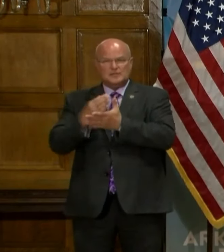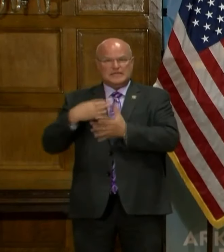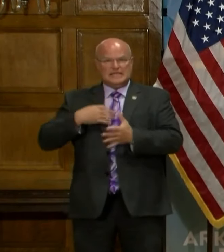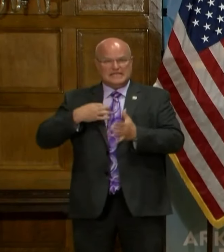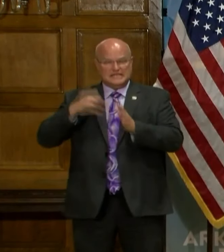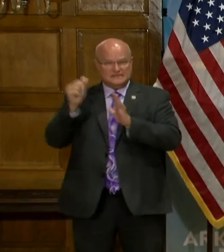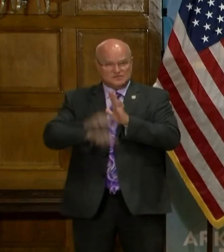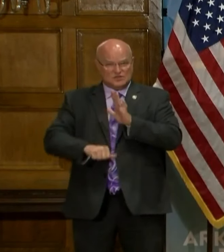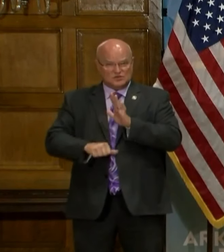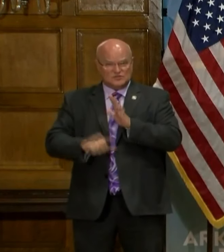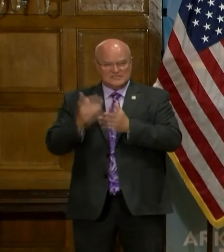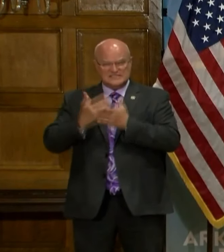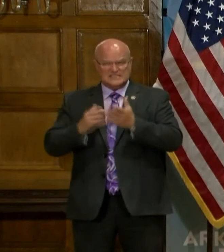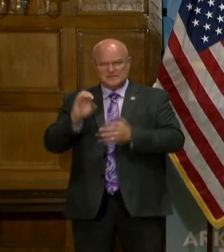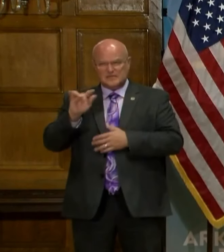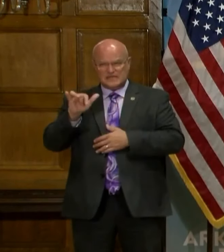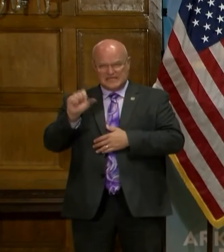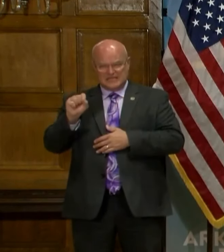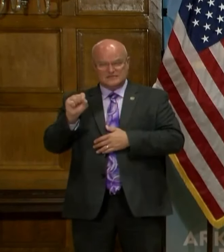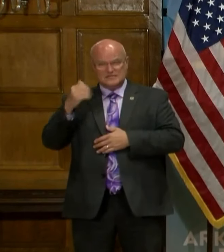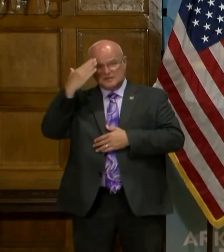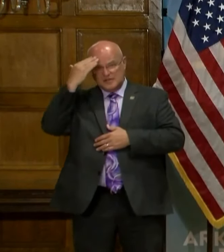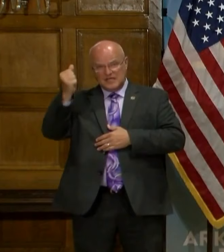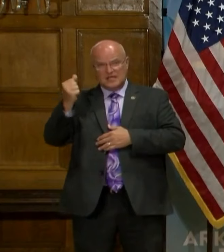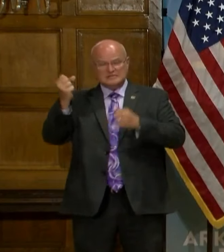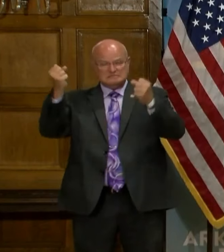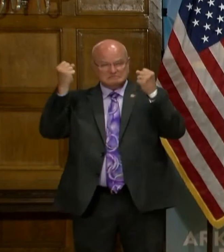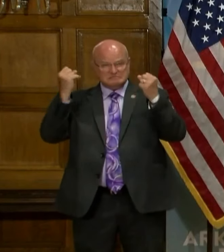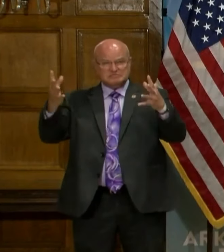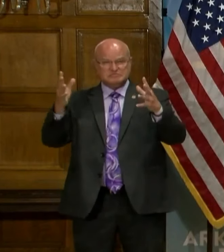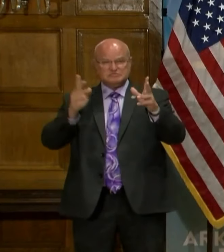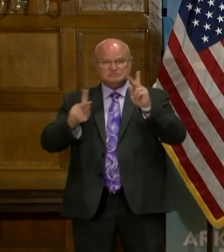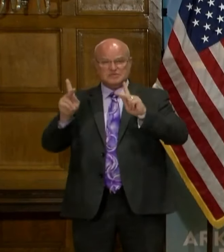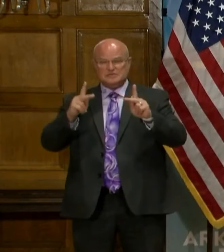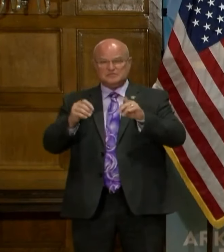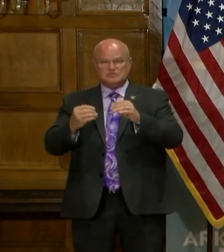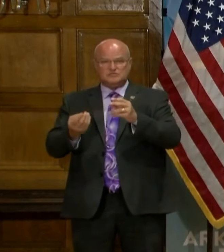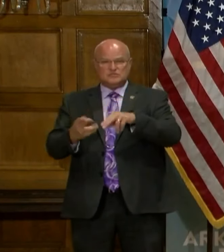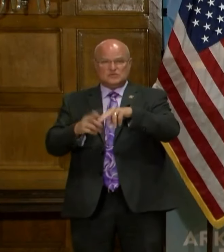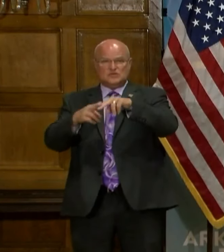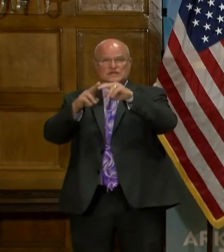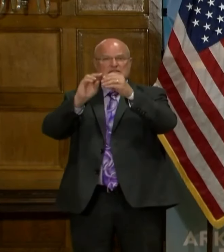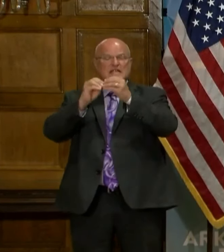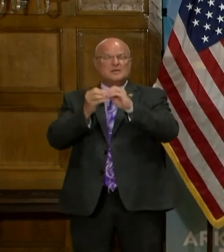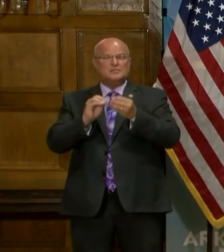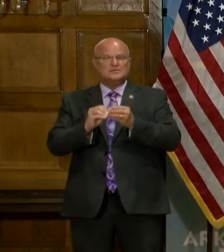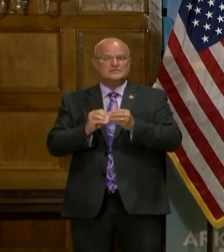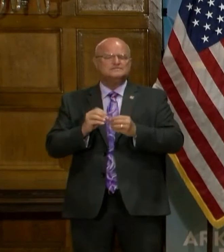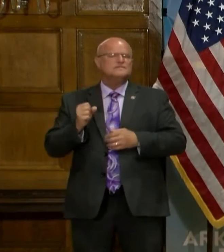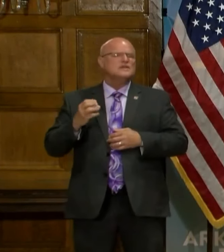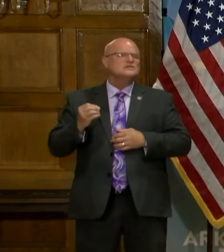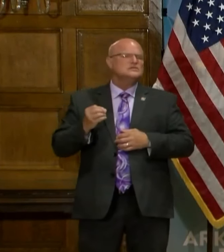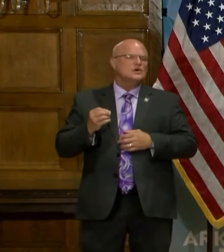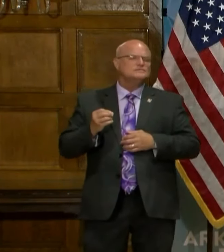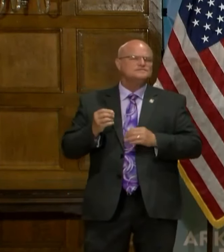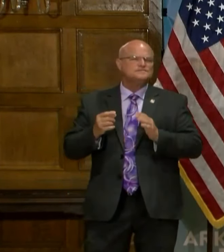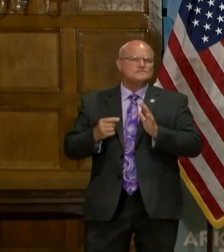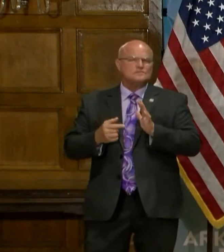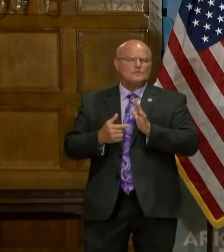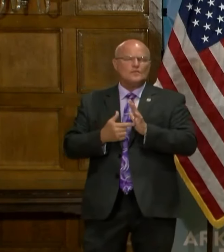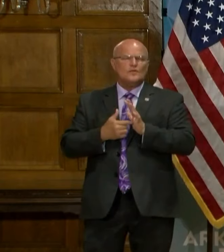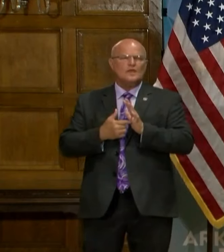in some of their counties, given the massive numbers they've seen there. First question was, wanted to